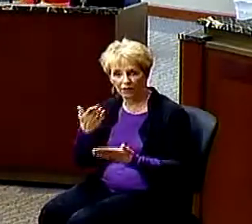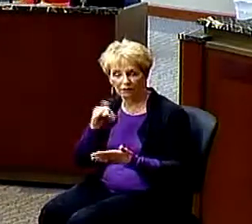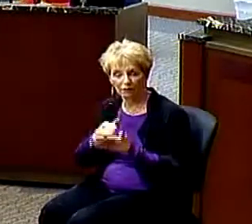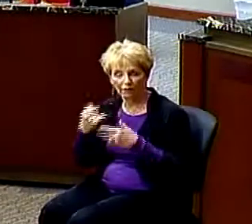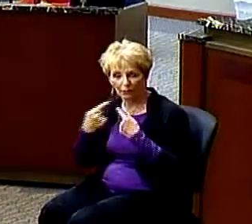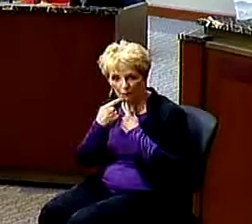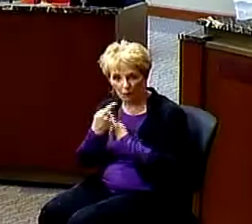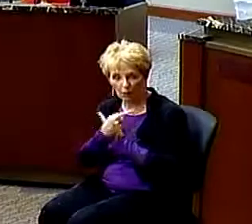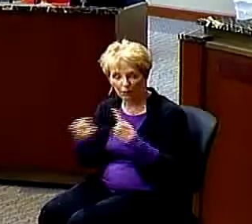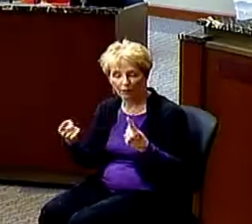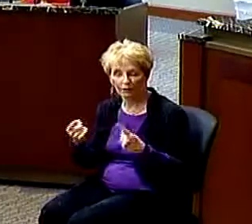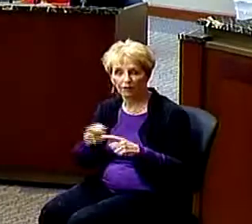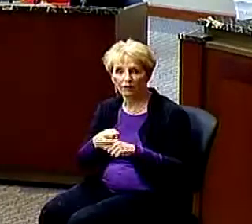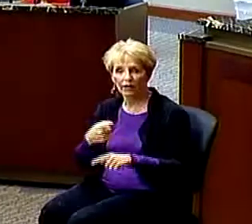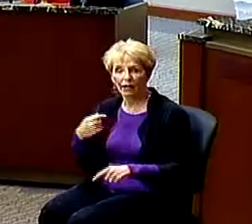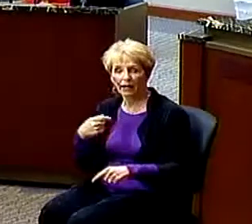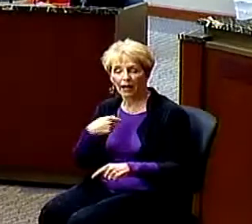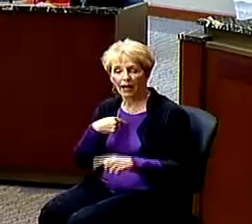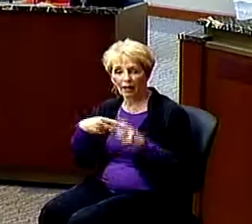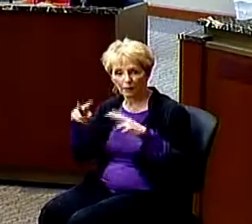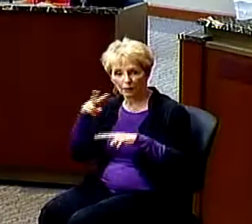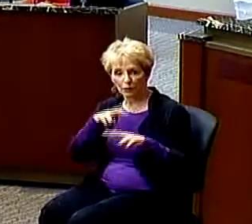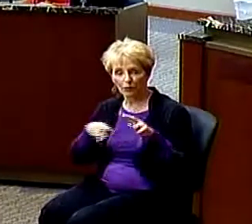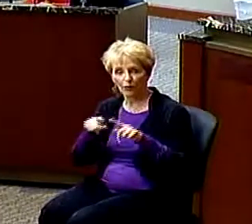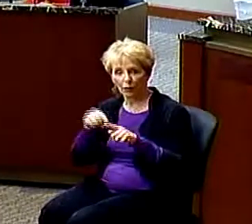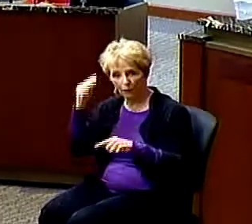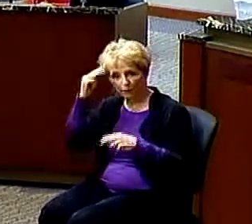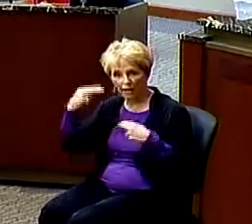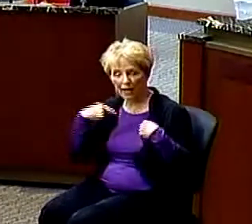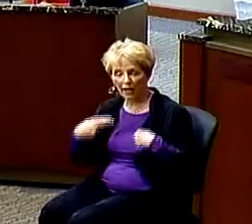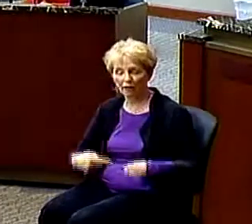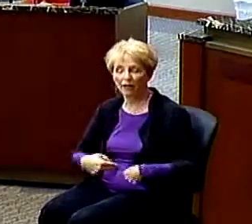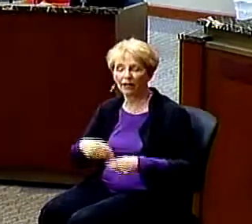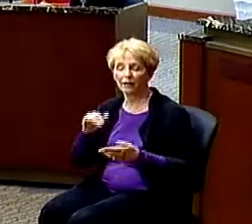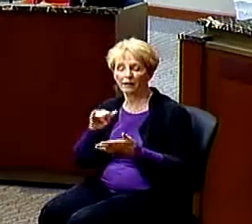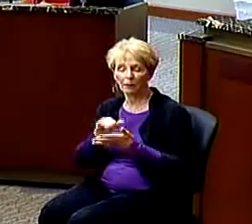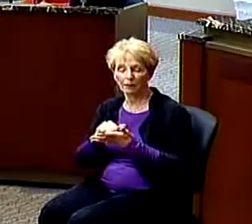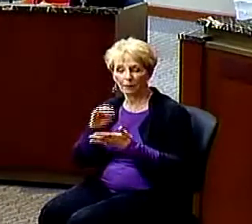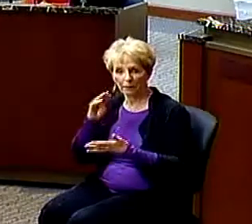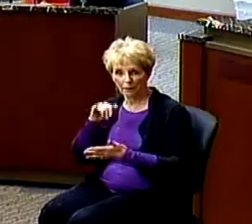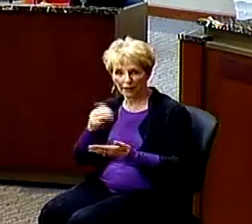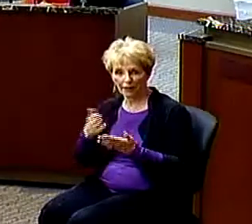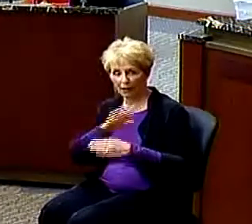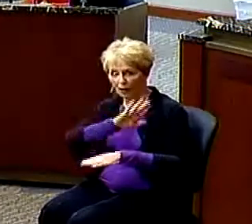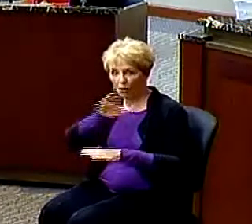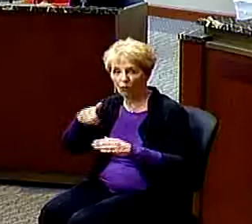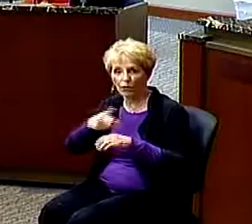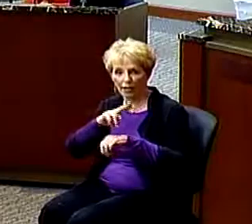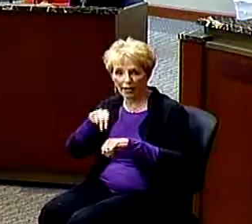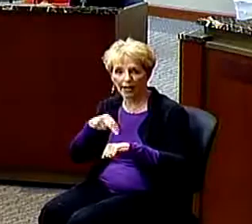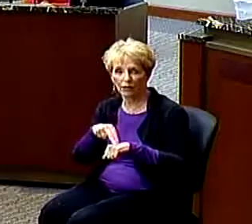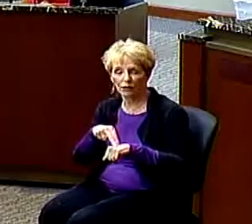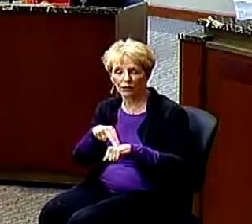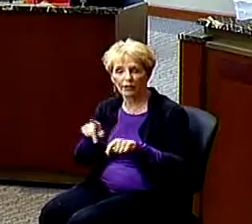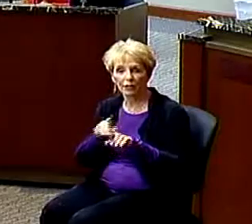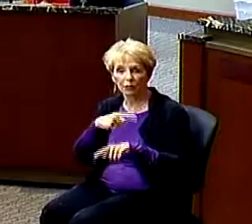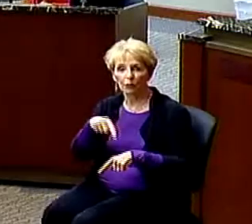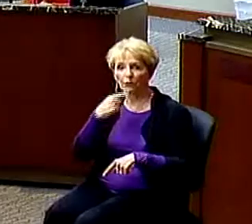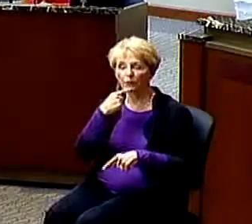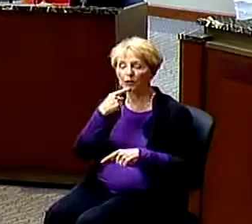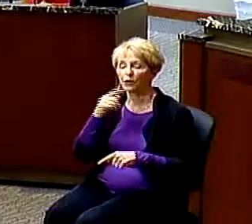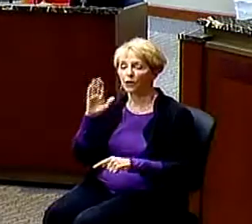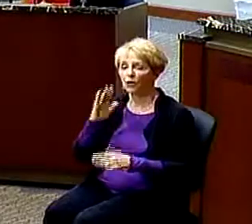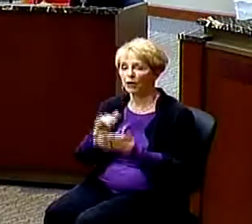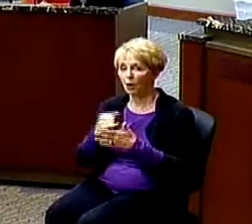proclamation for May to be observed as Mental Health Month here in Morganton, as it is nationally. And as you mentioned